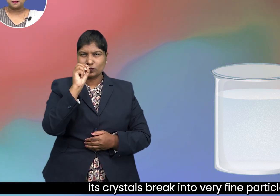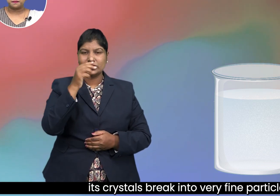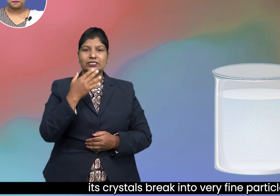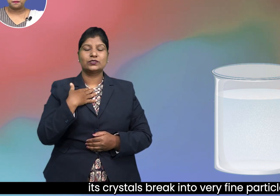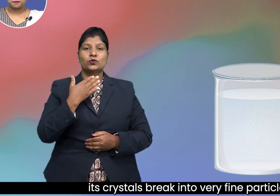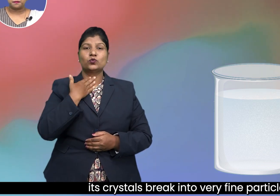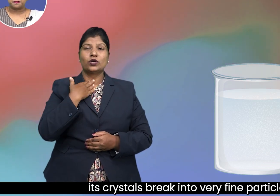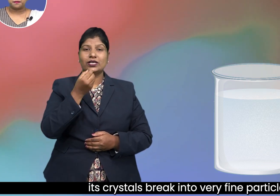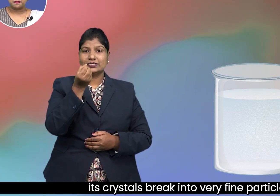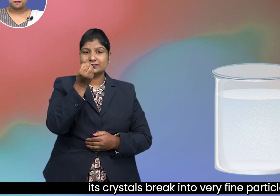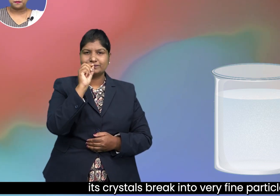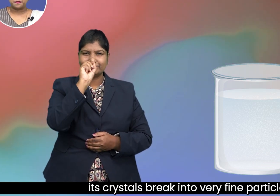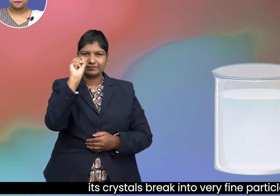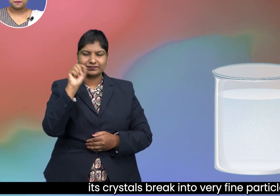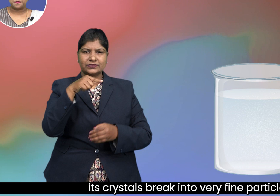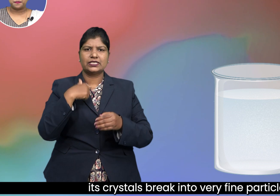particles.